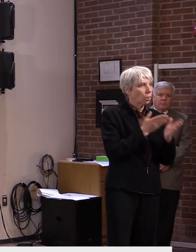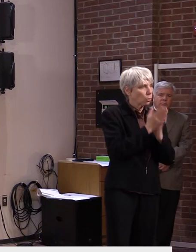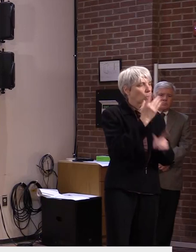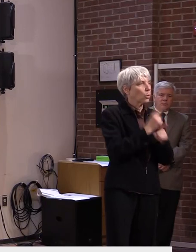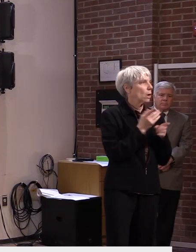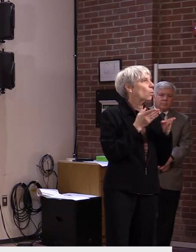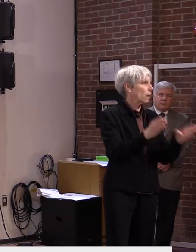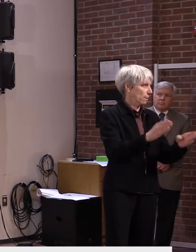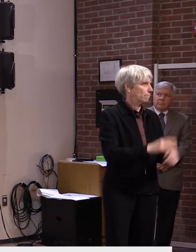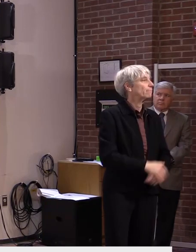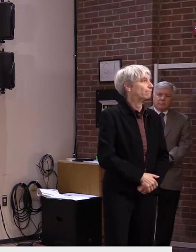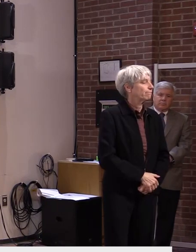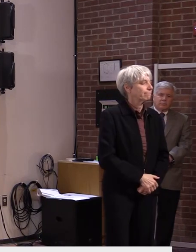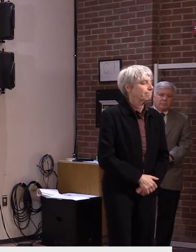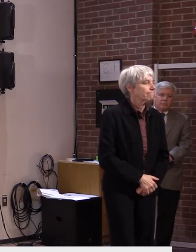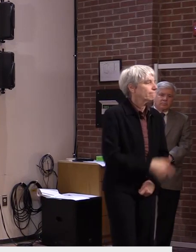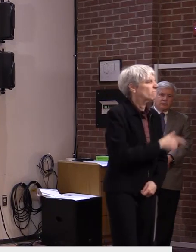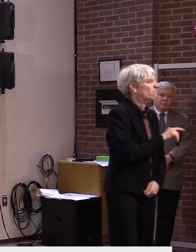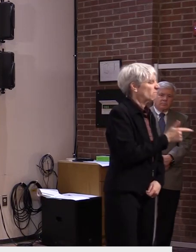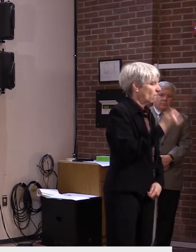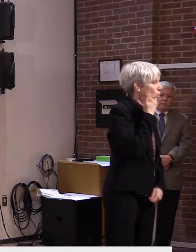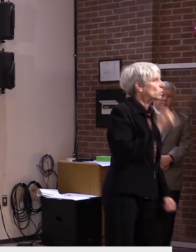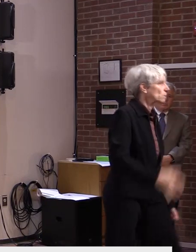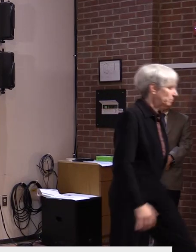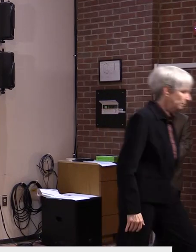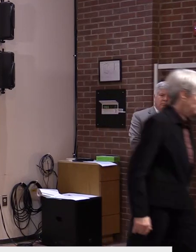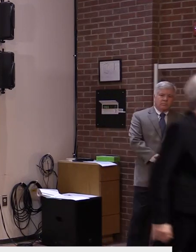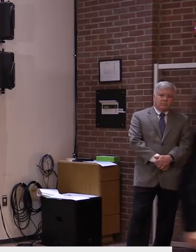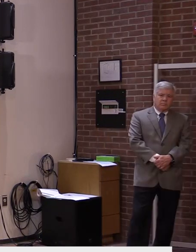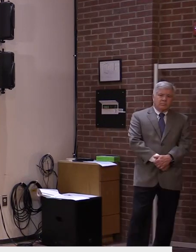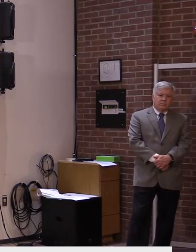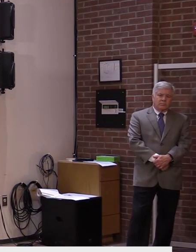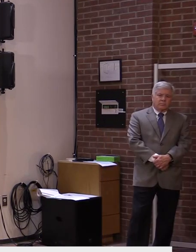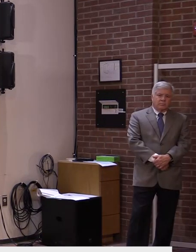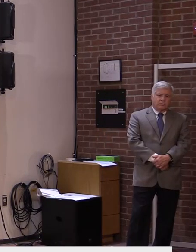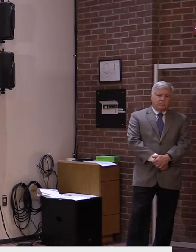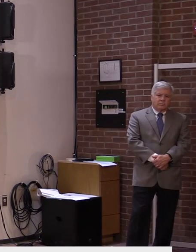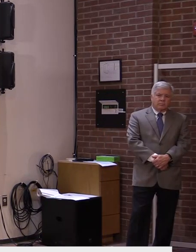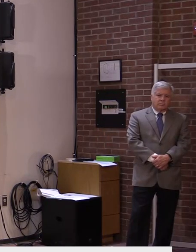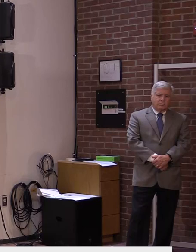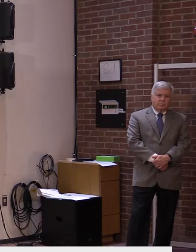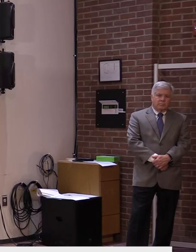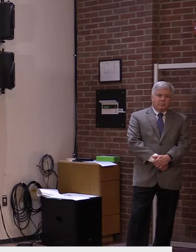All right, we'll switch over to the phone, starting with Mike Donahue, the Islander.